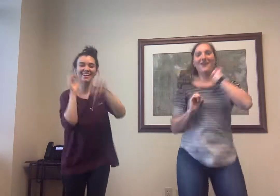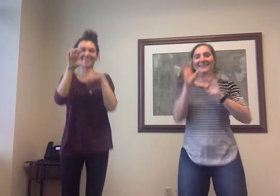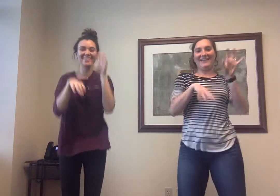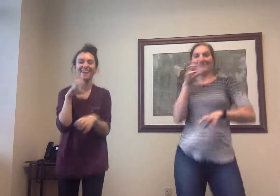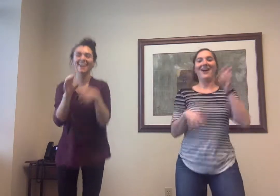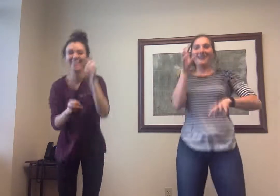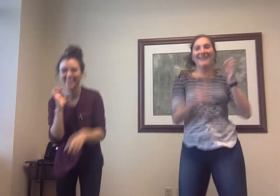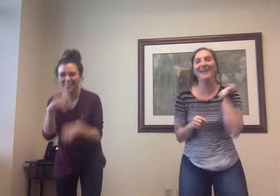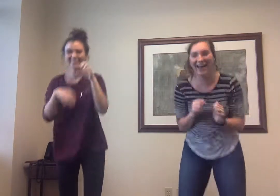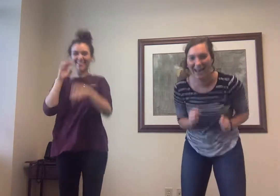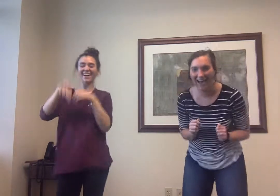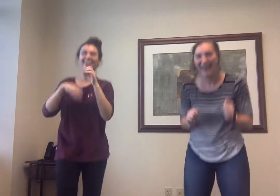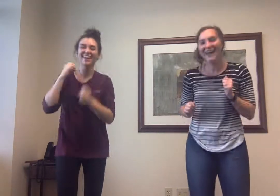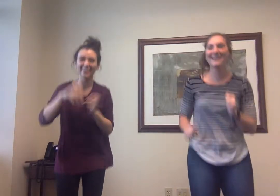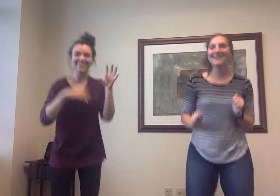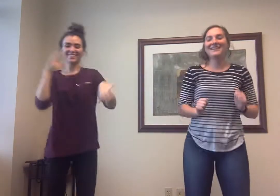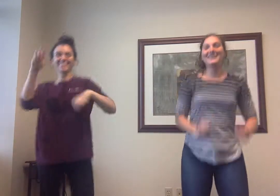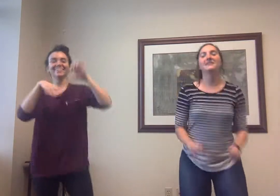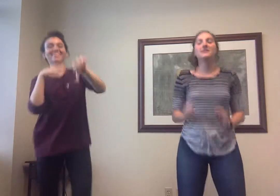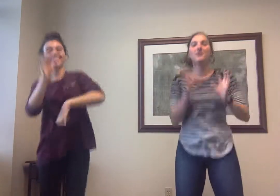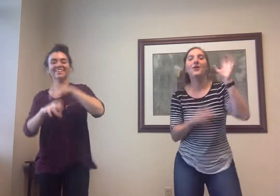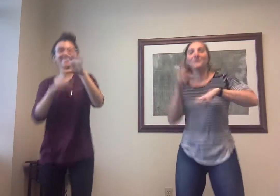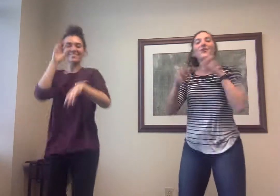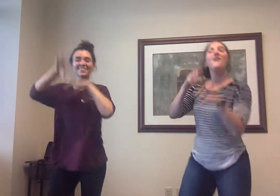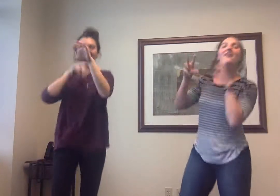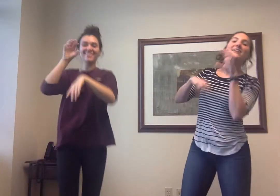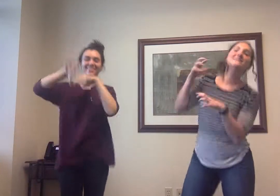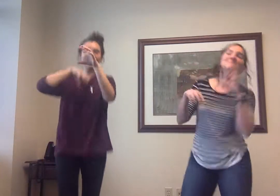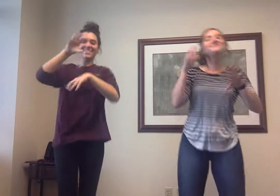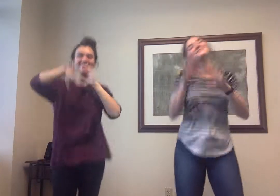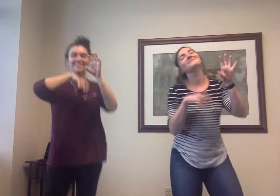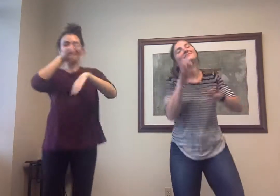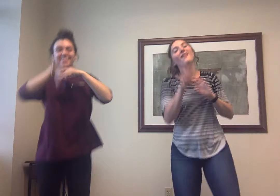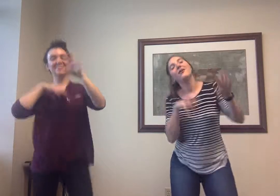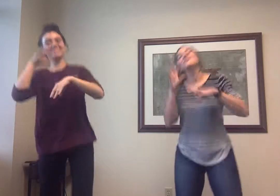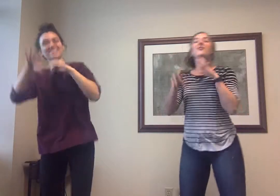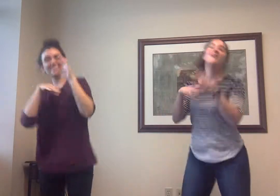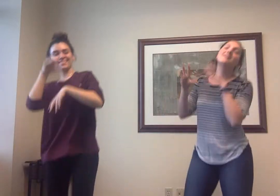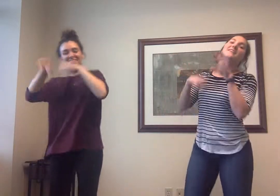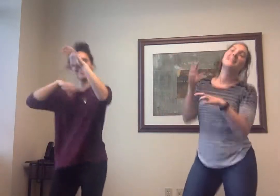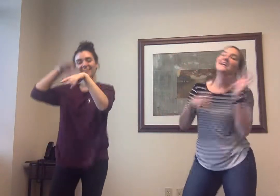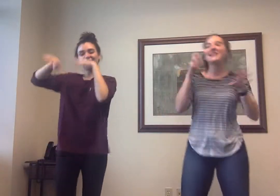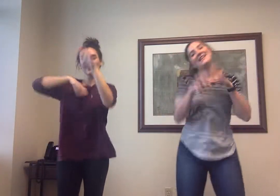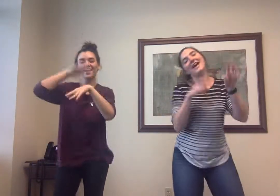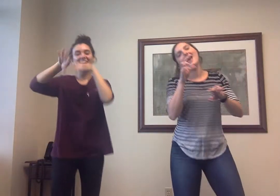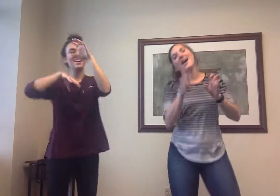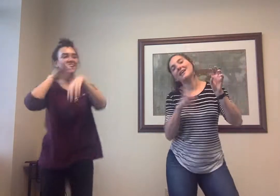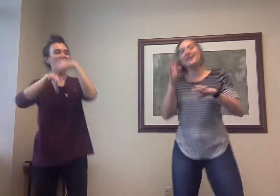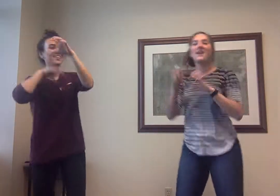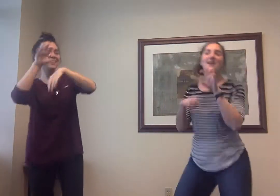like a lion.